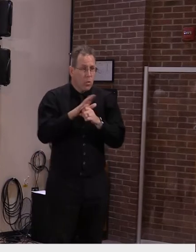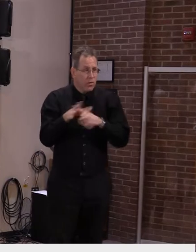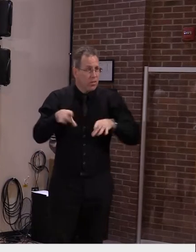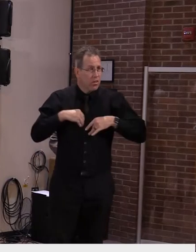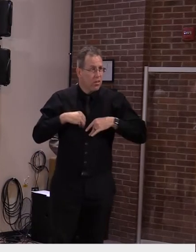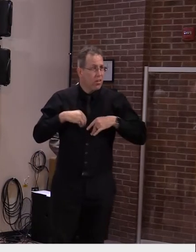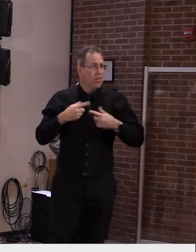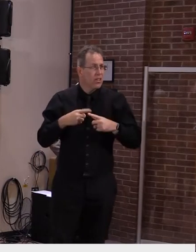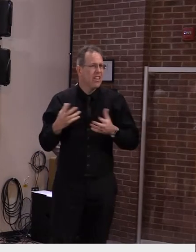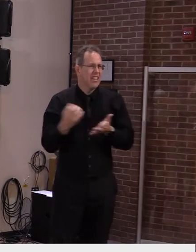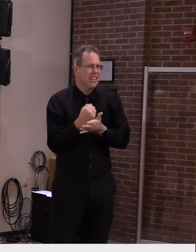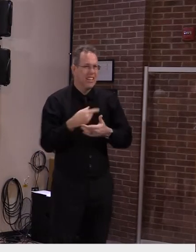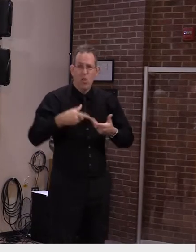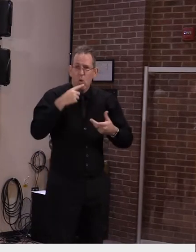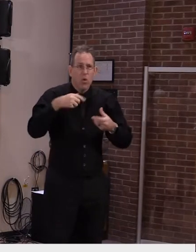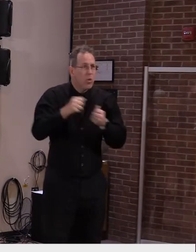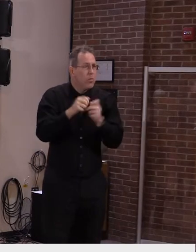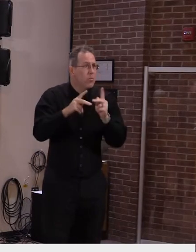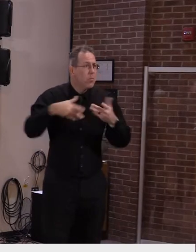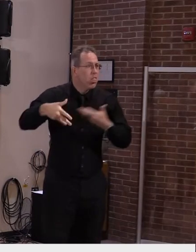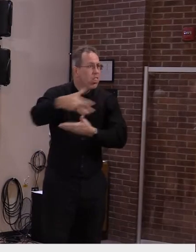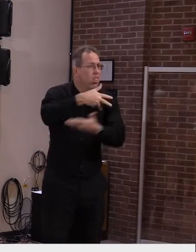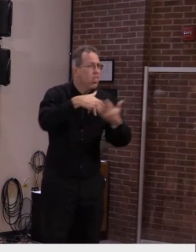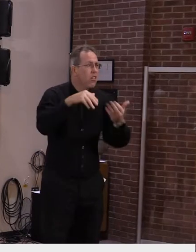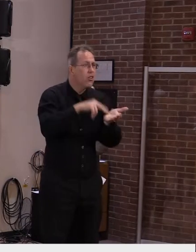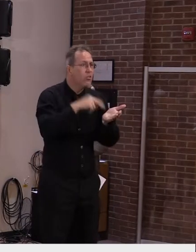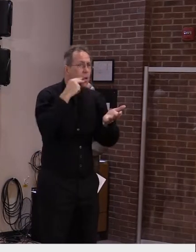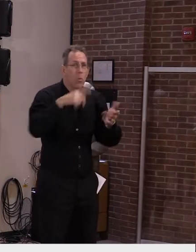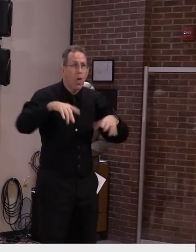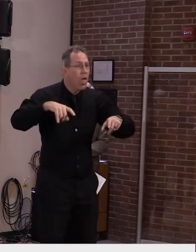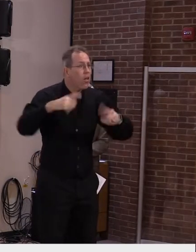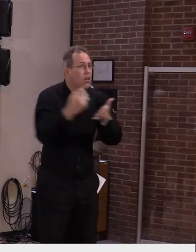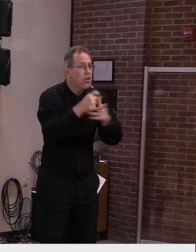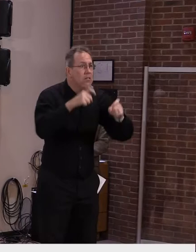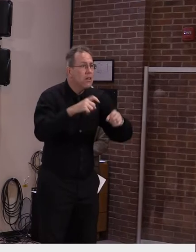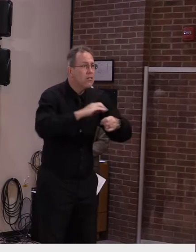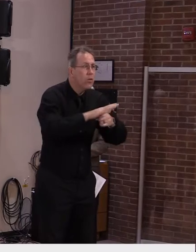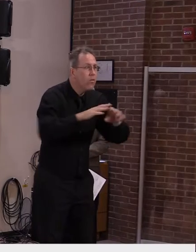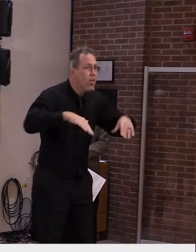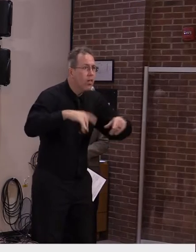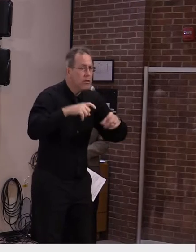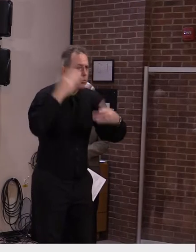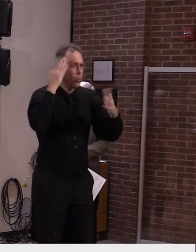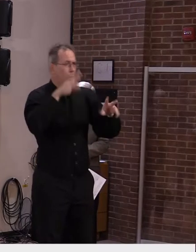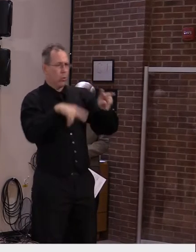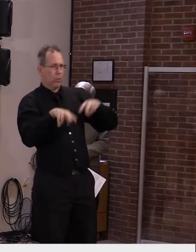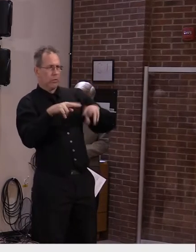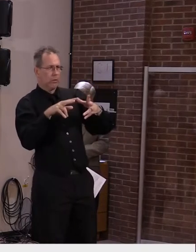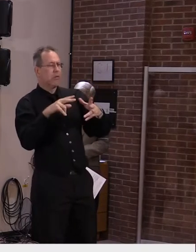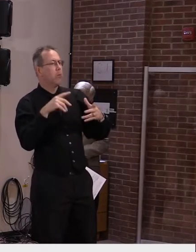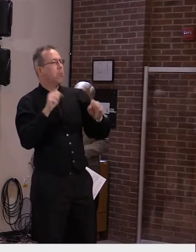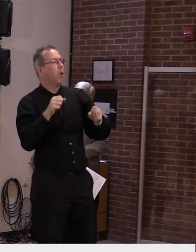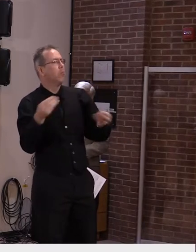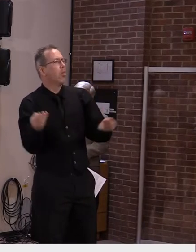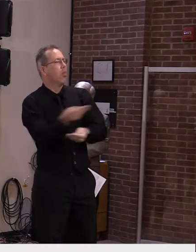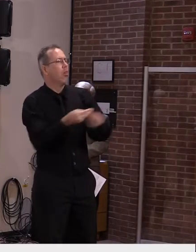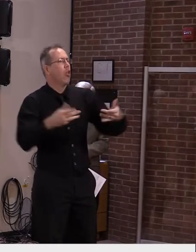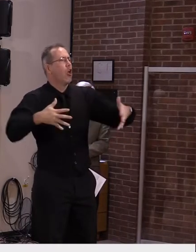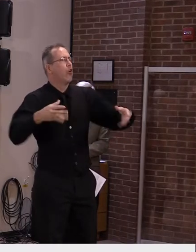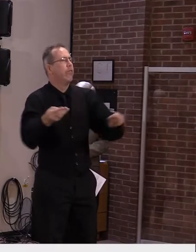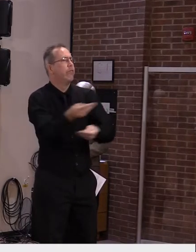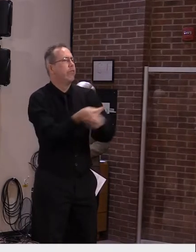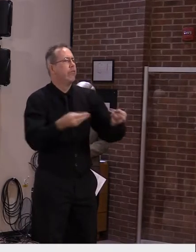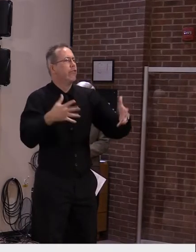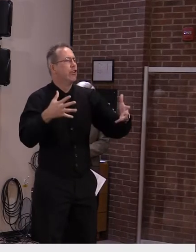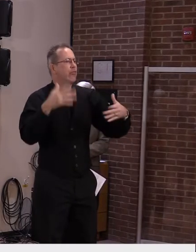case occurring in somebody who may have been identified as a contact but isn't a positive case. There's been a